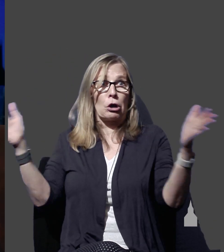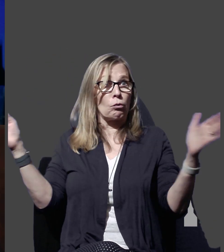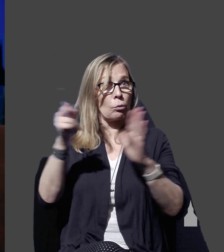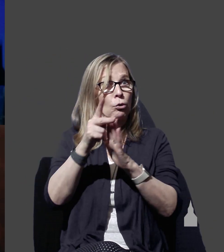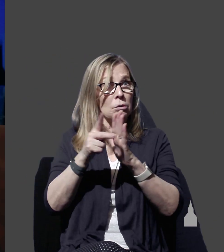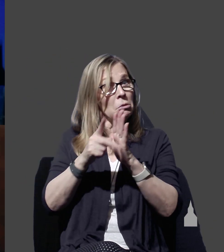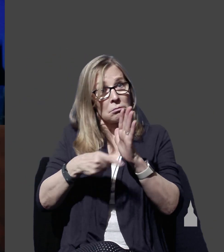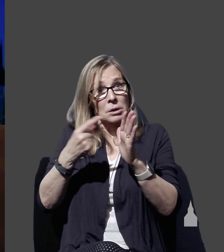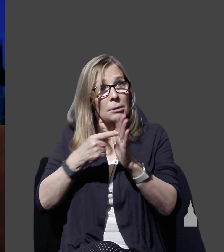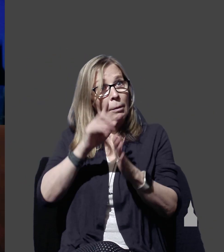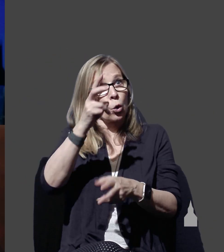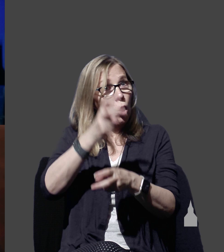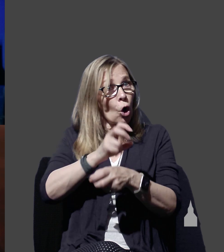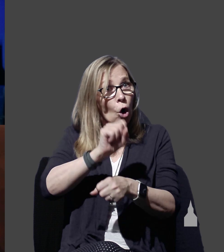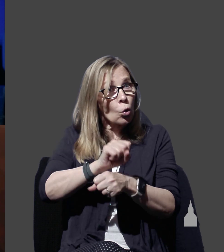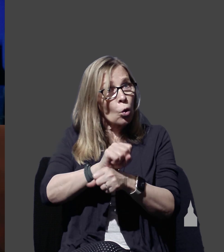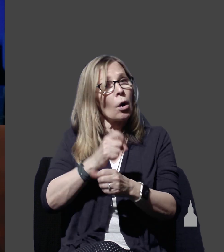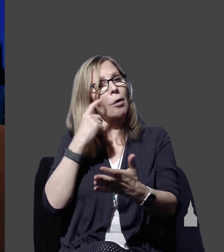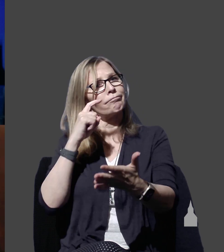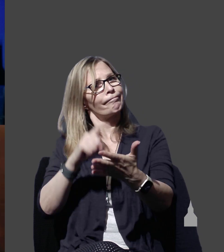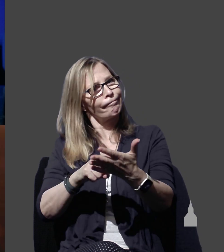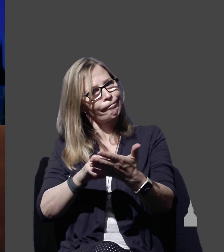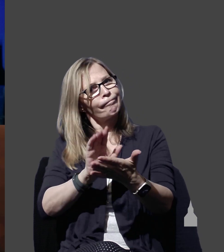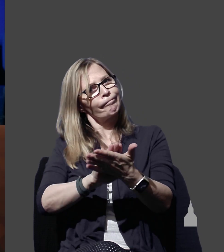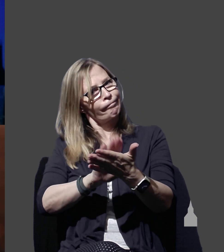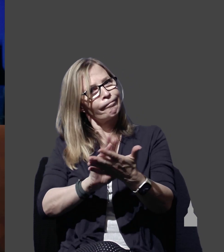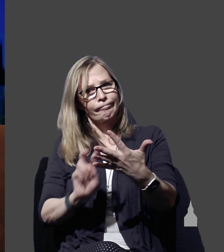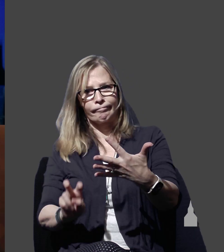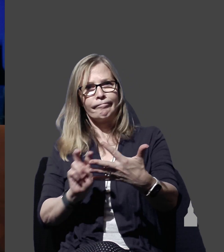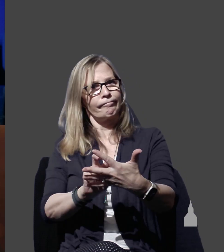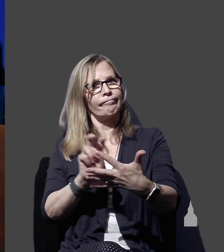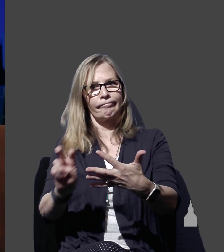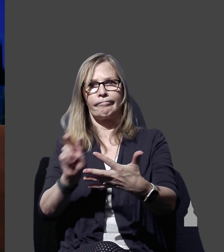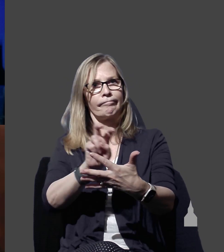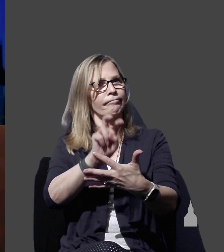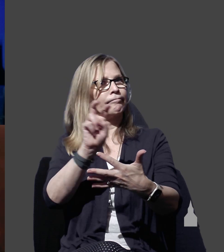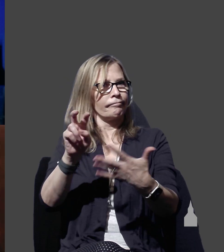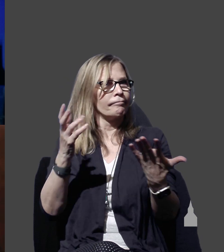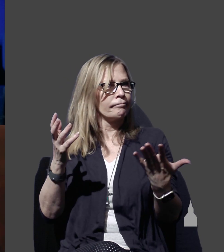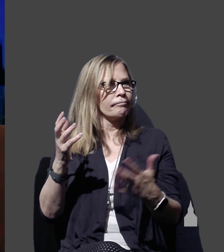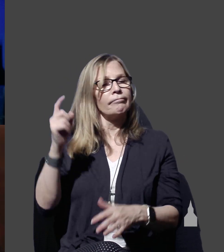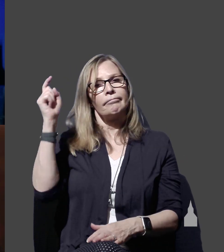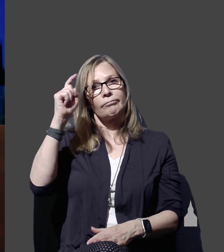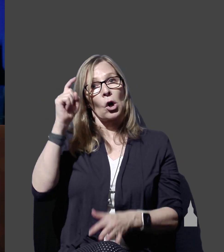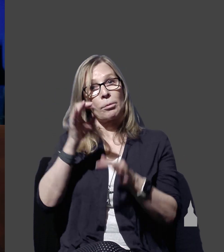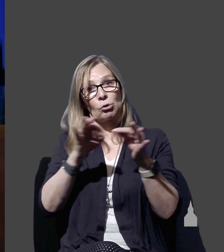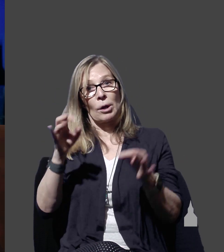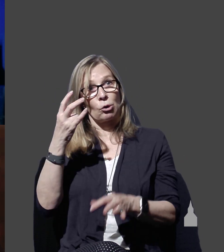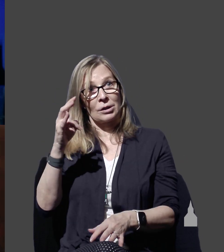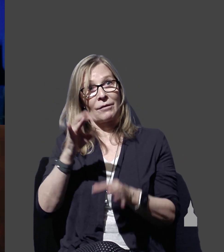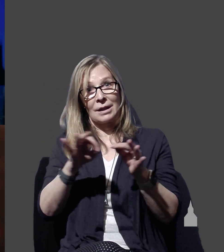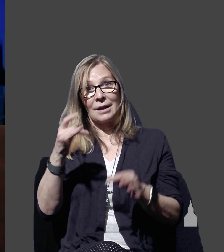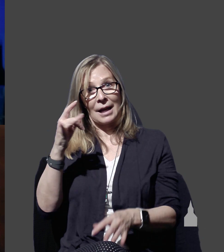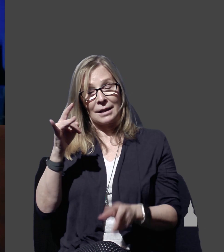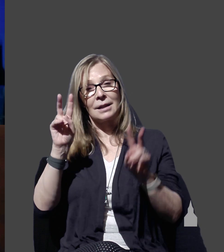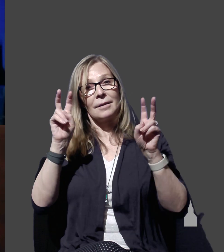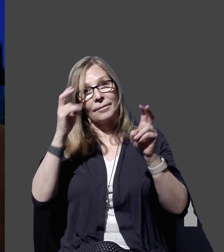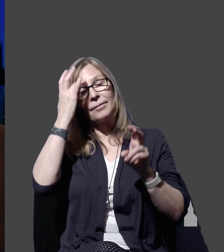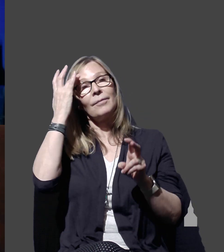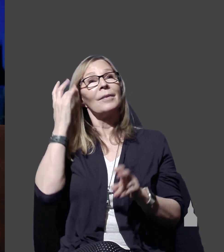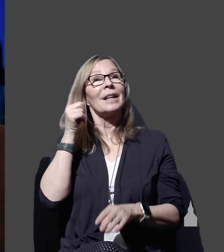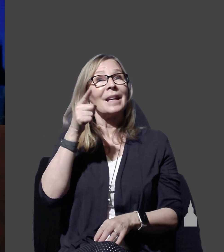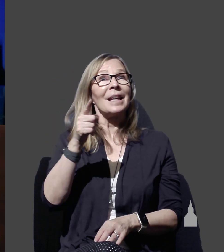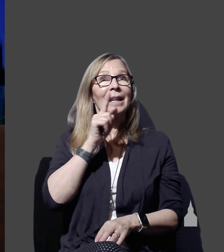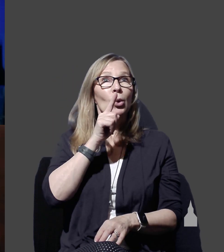hard work will get you rewarded and you'll move up the ladder. Proverbs 27:18, he who tends the fig tree will eat its fruit, and he